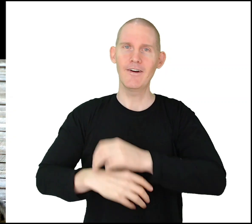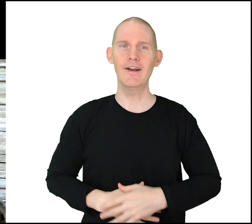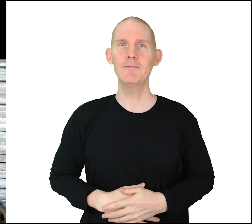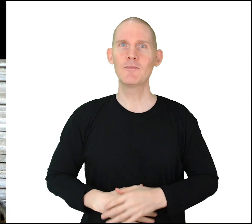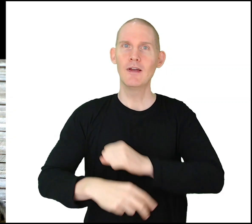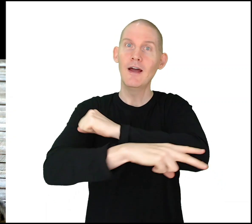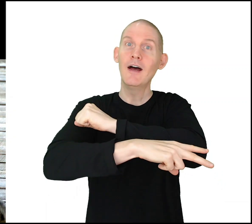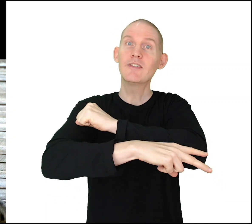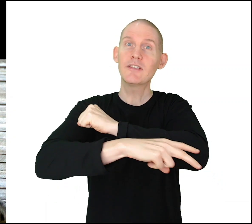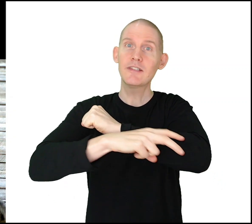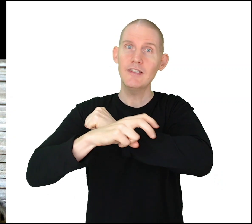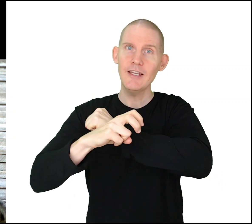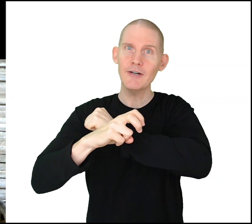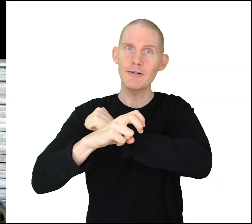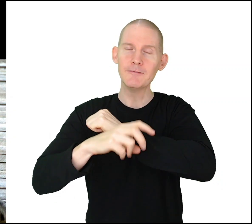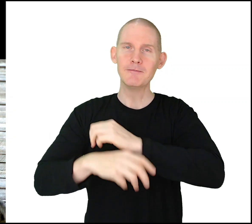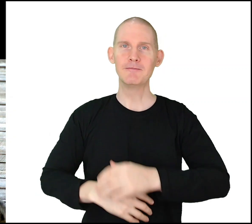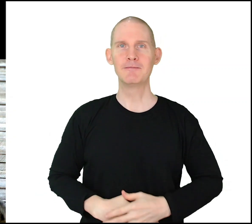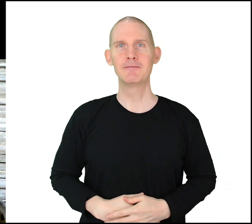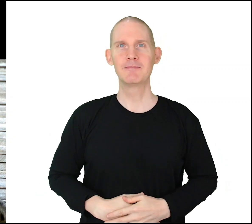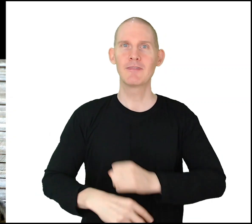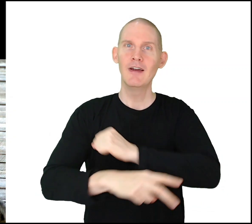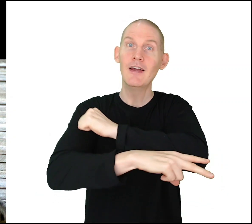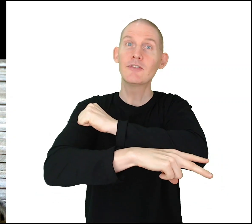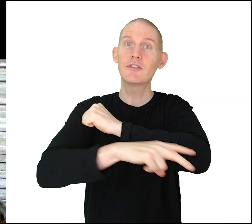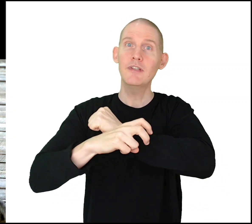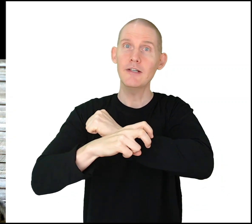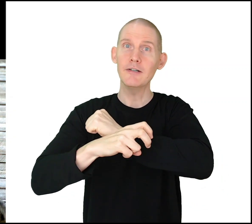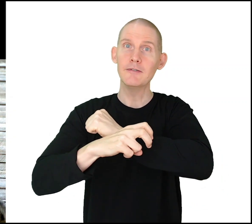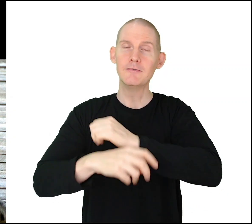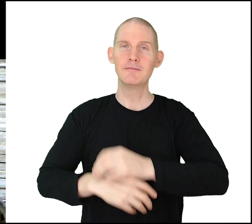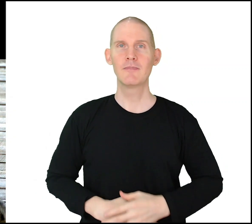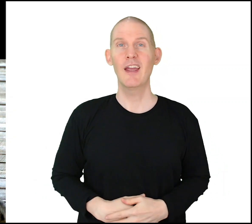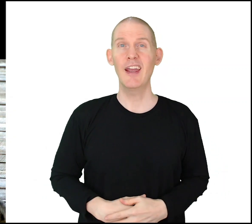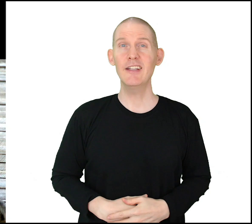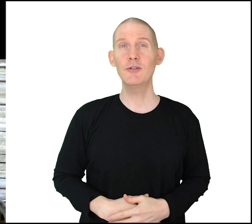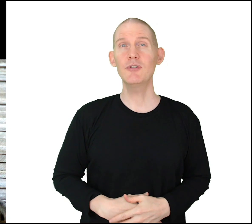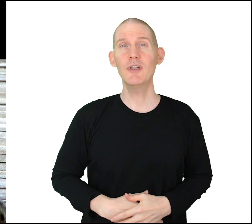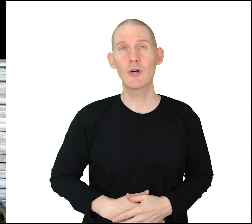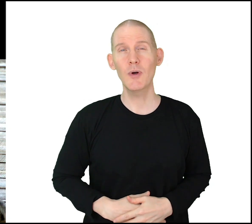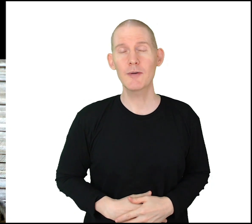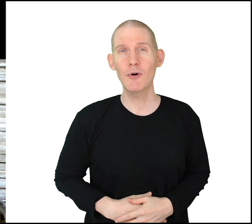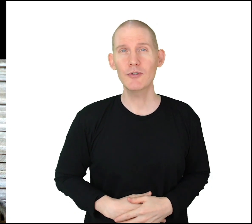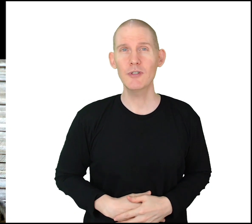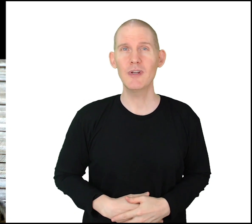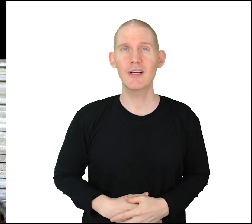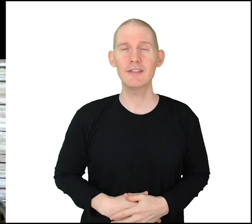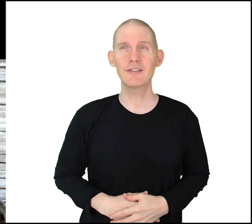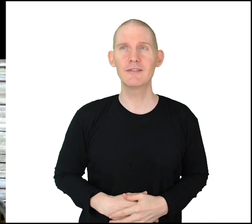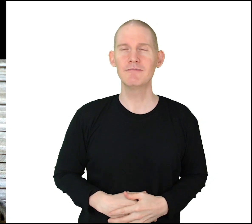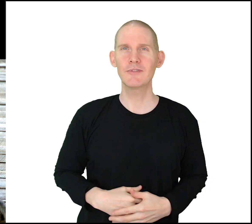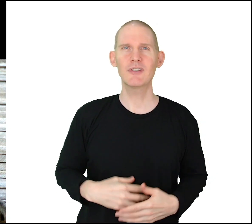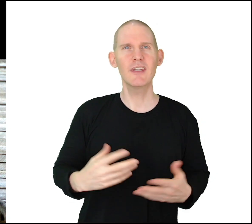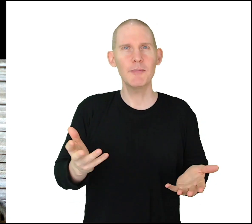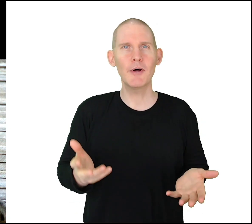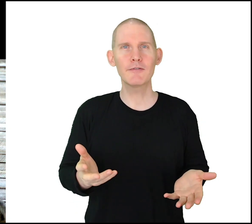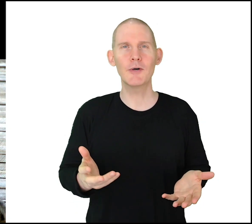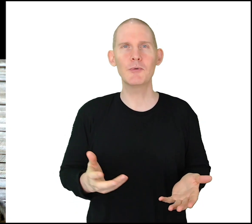right? Steal. Steal. And it's usually a quick motion because just think about if someone